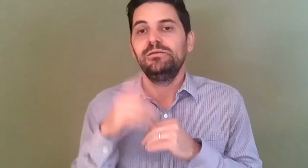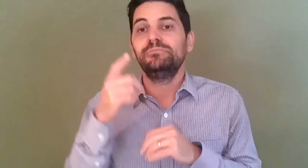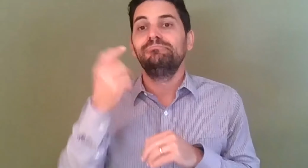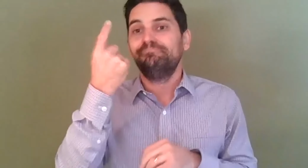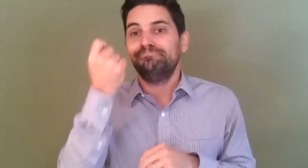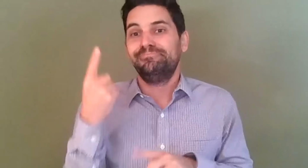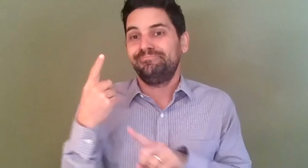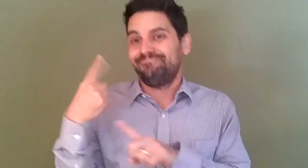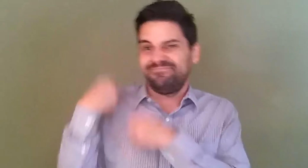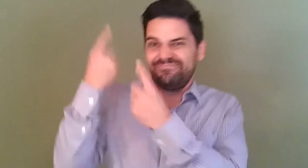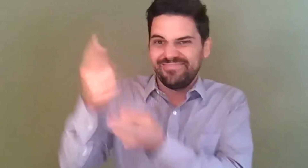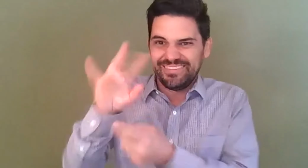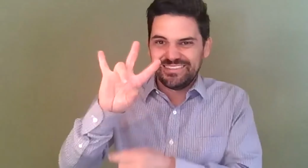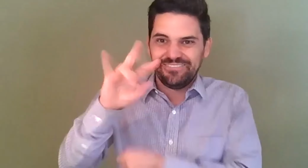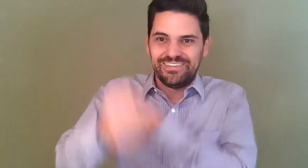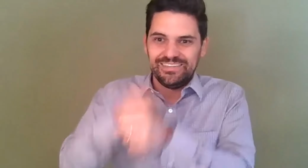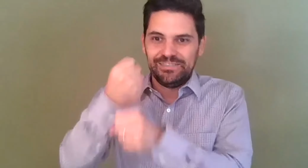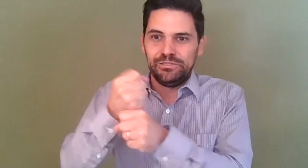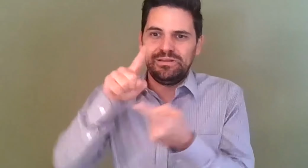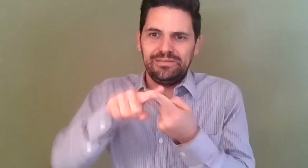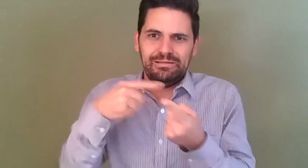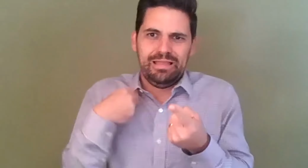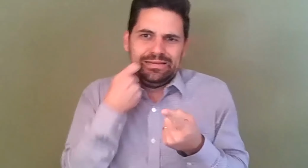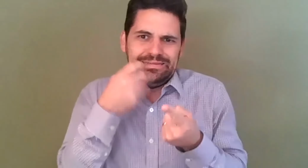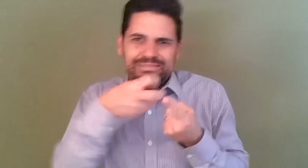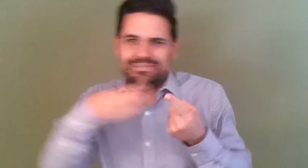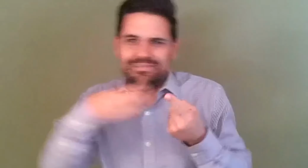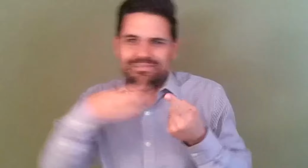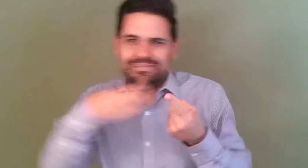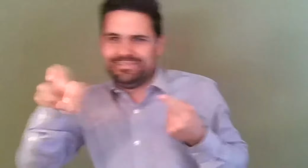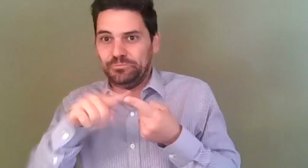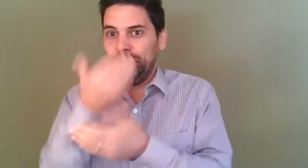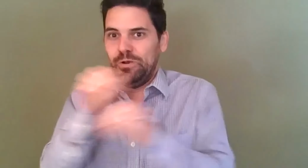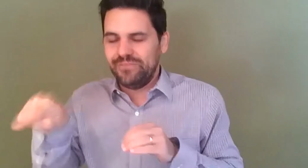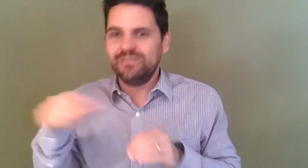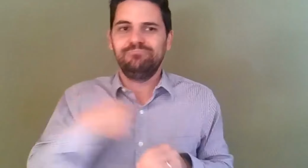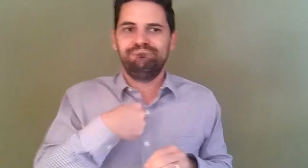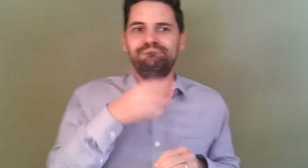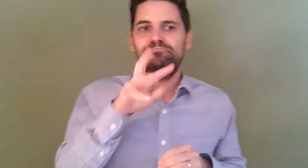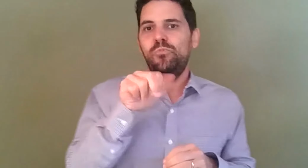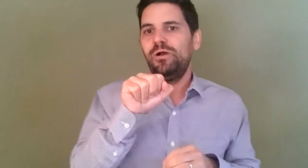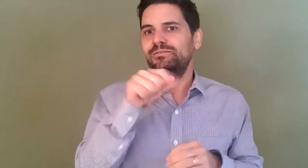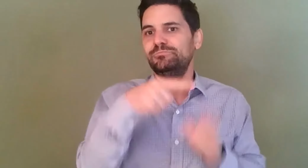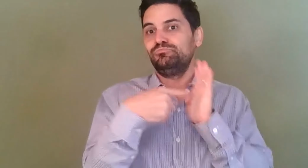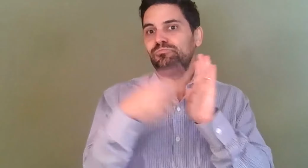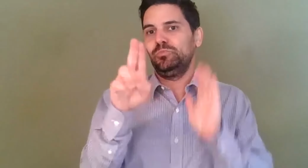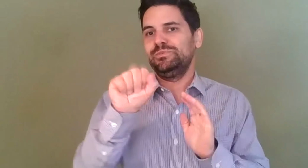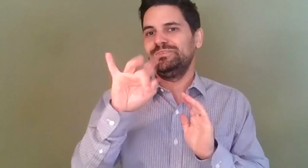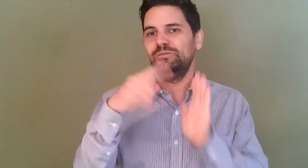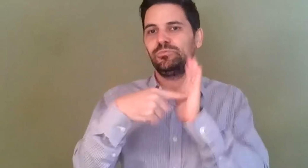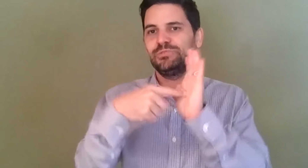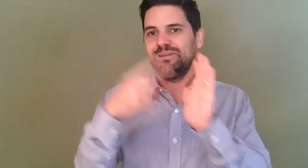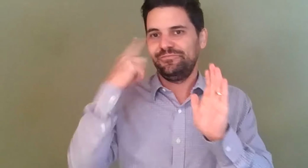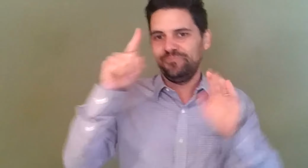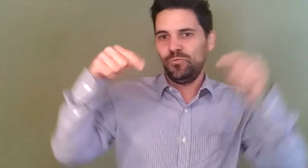Office of Diversity, Equity, and Accessibility. It's been 7 years that I've been working as a representative,